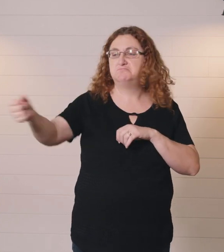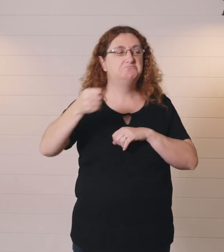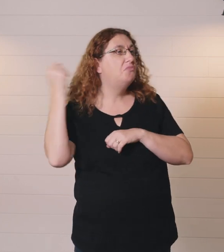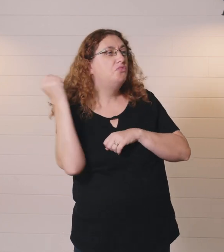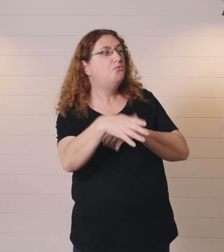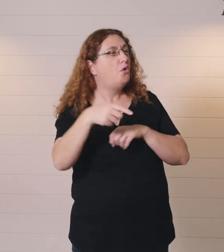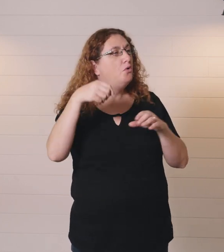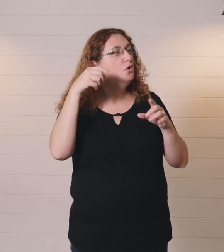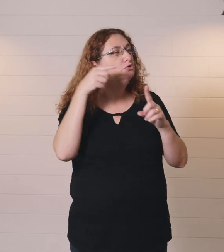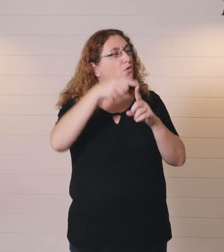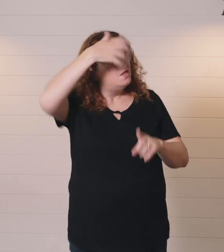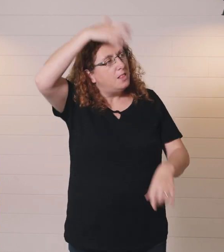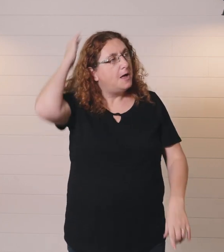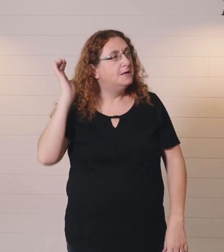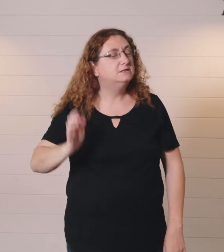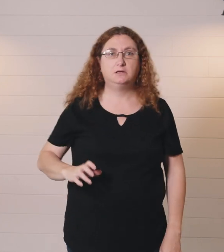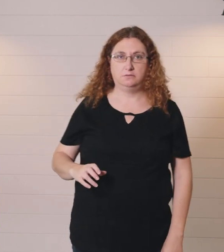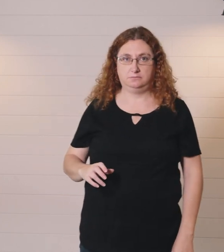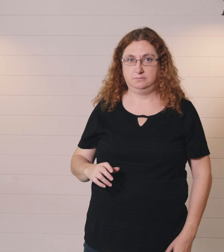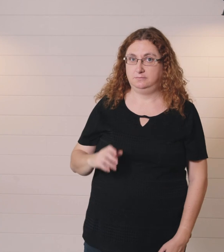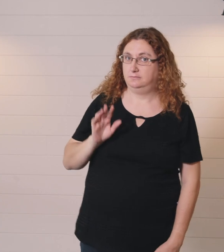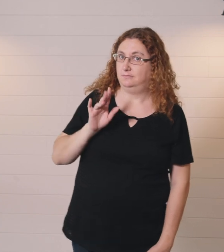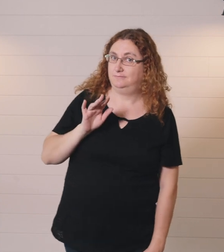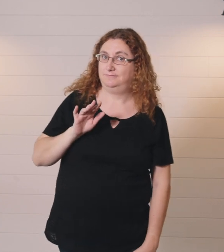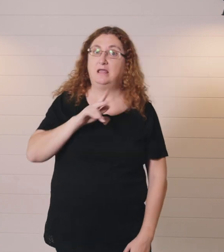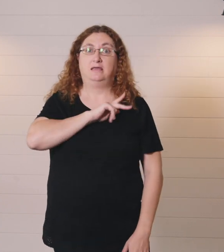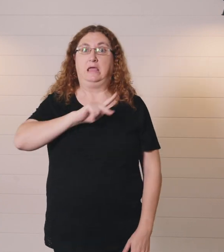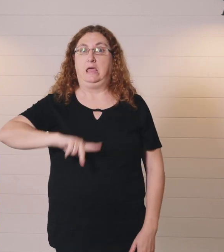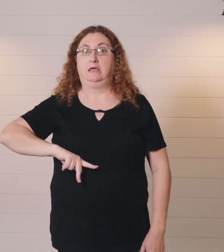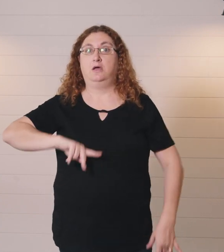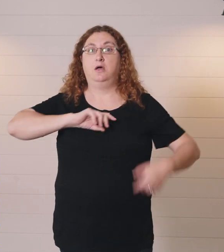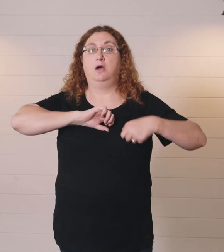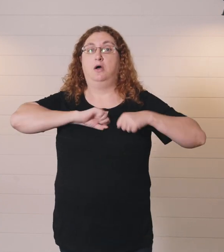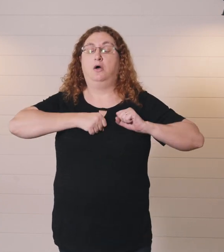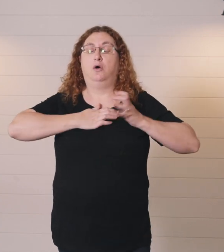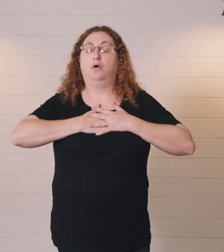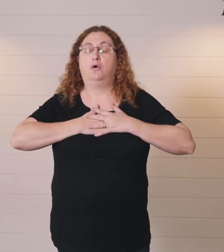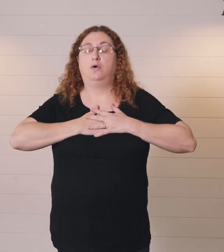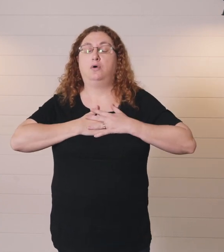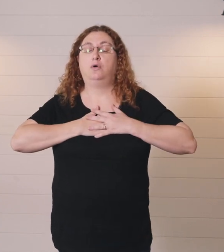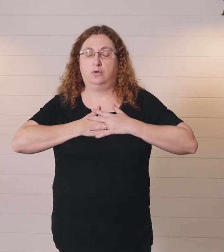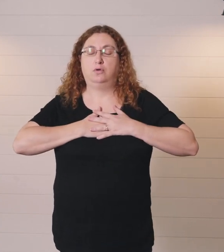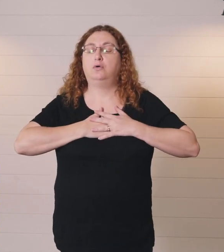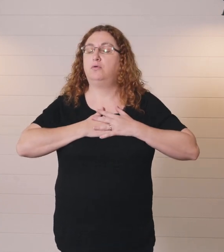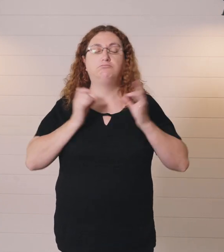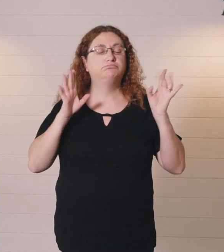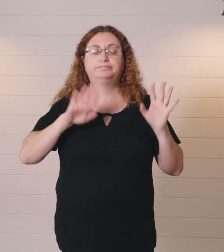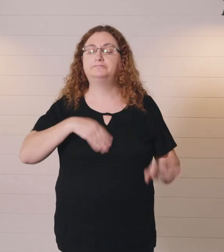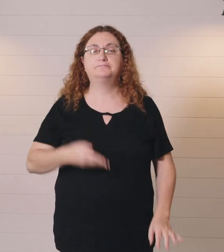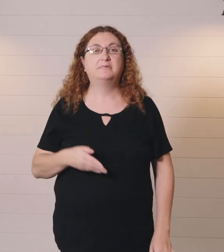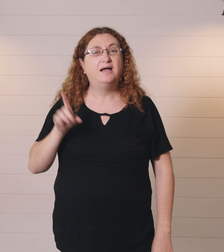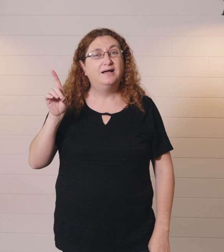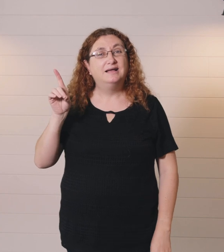den." And as you read that text in Daniel 6, you'll see that the king is so upset. Daniel